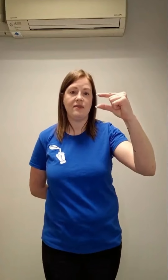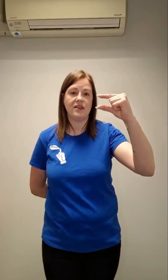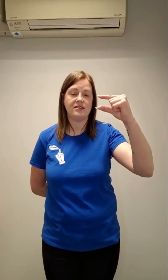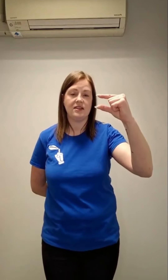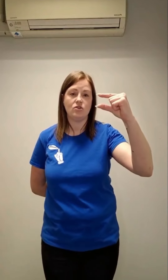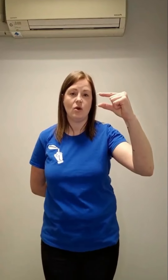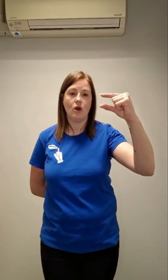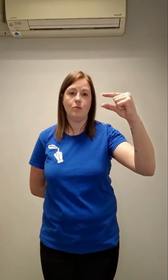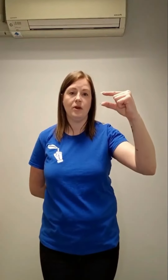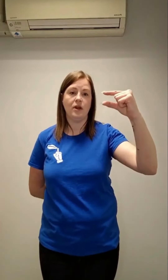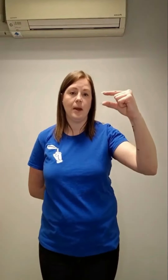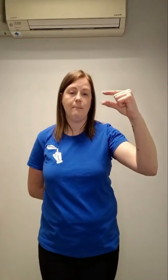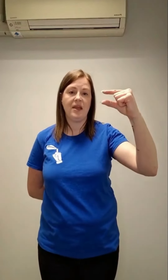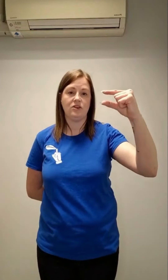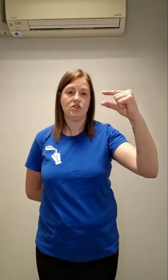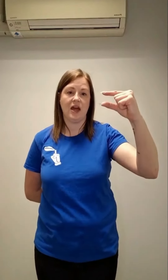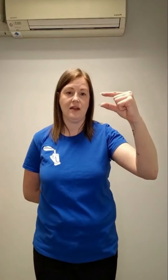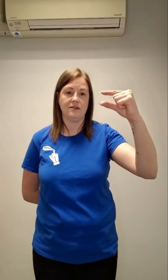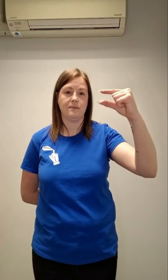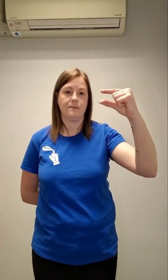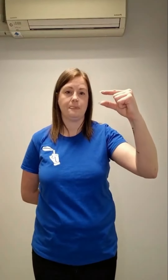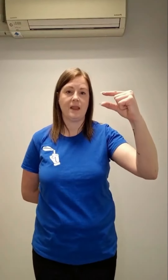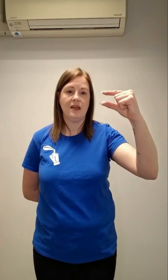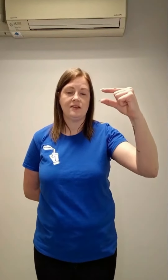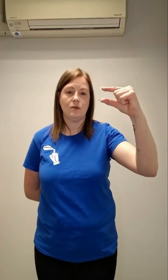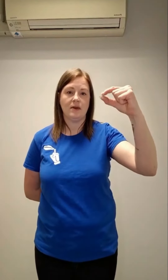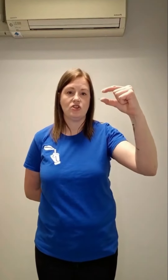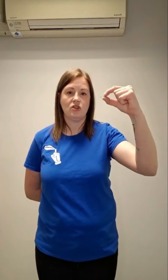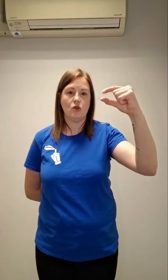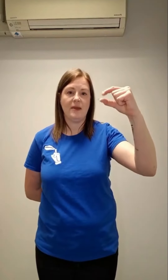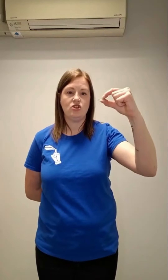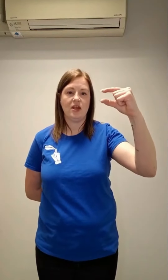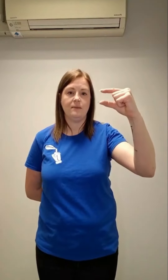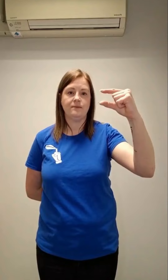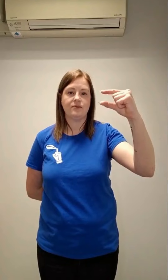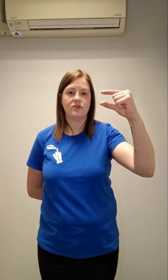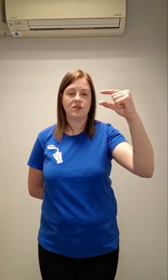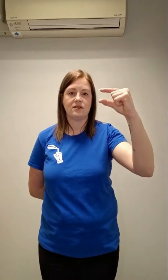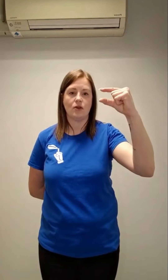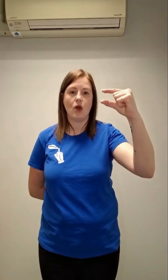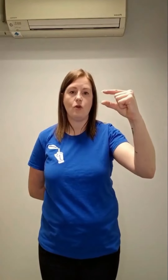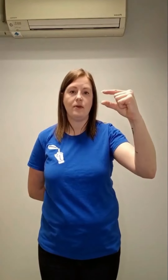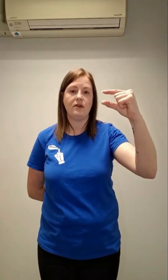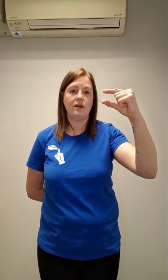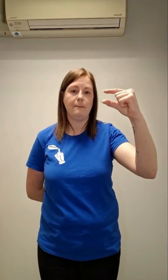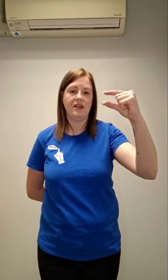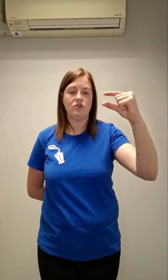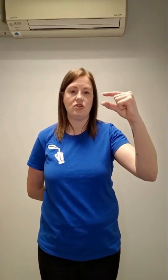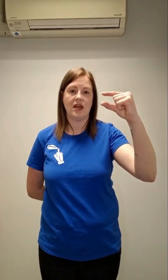this is your open pinched hand. So imagine that you're pinching, just an open pinched